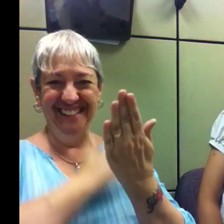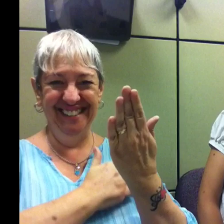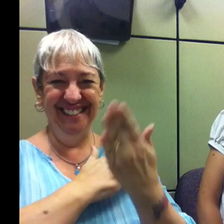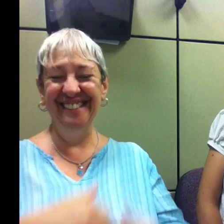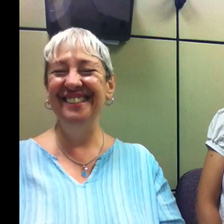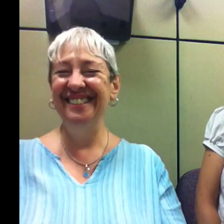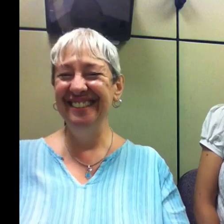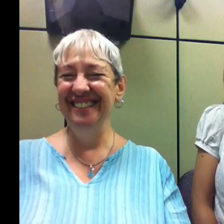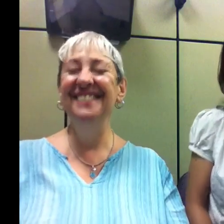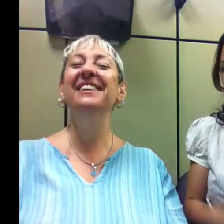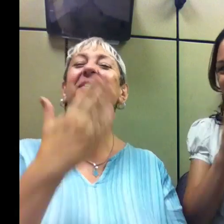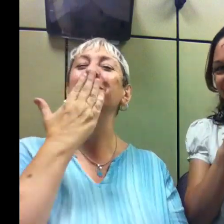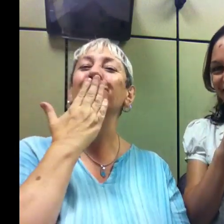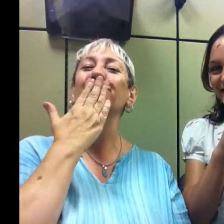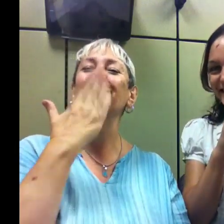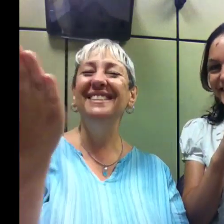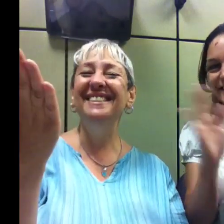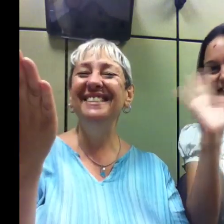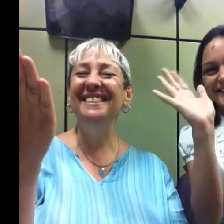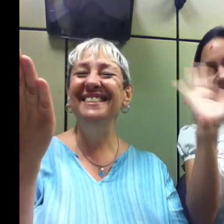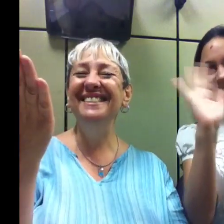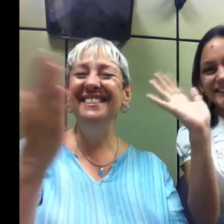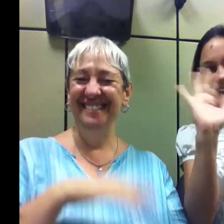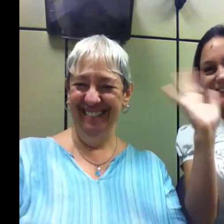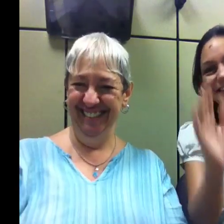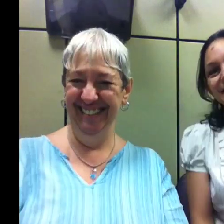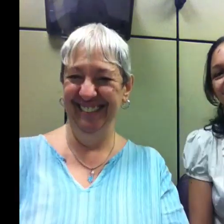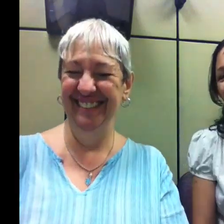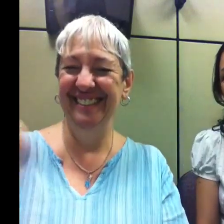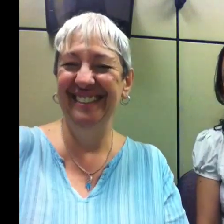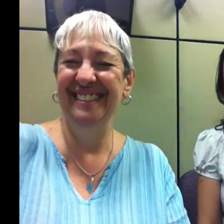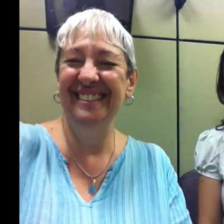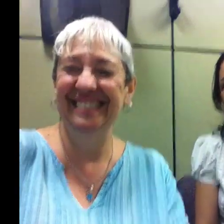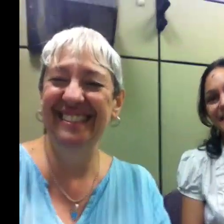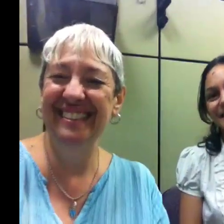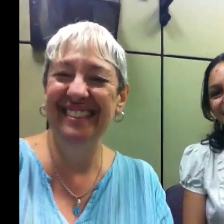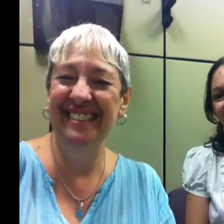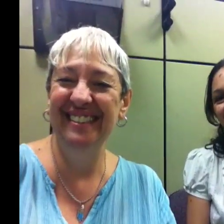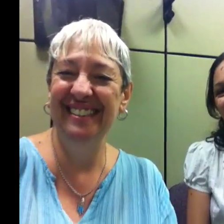massage. Plus another 15 for my grandfather. Yes.